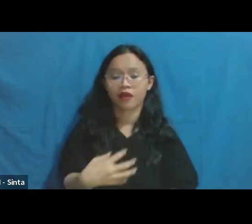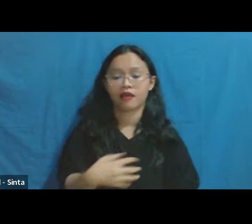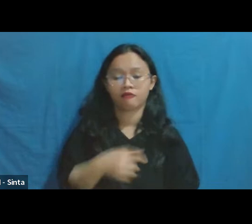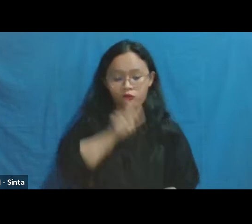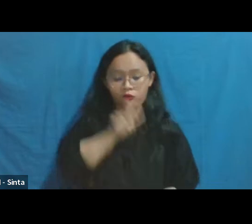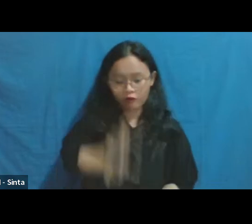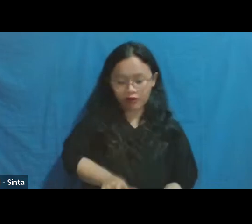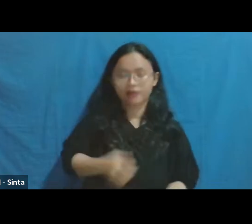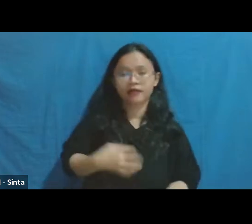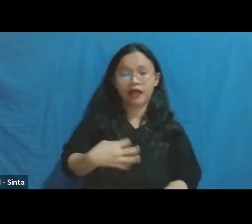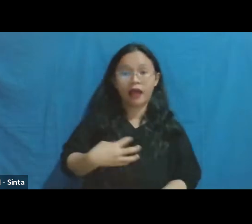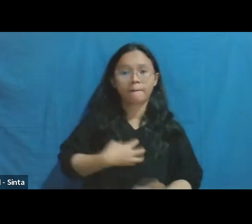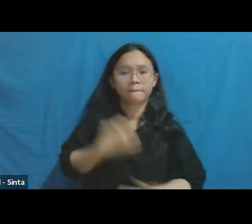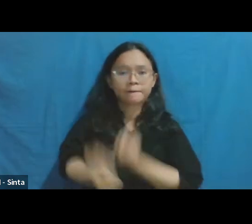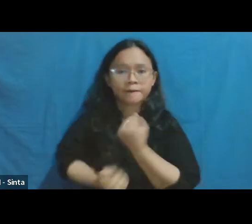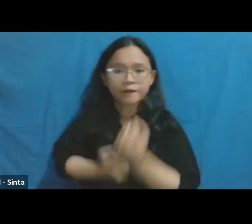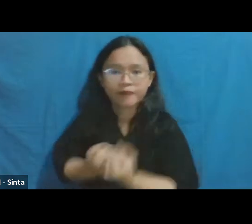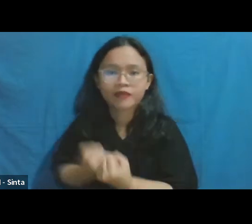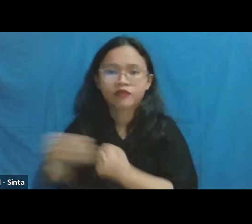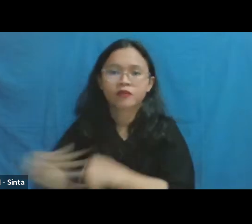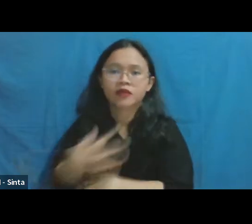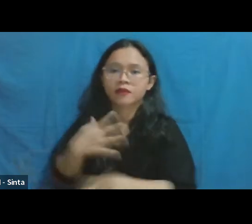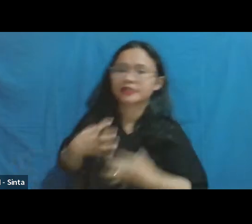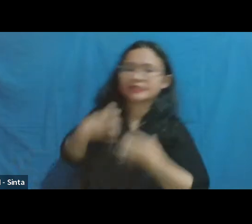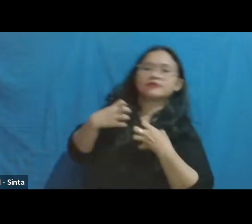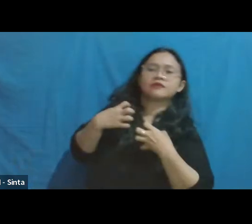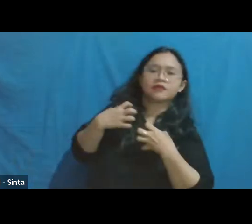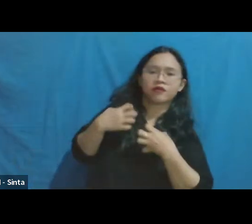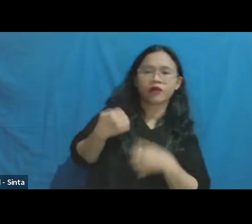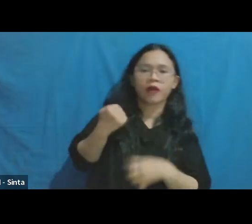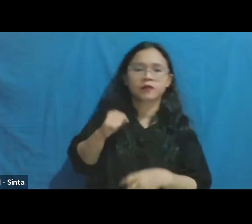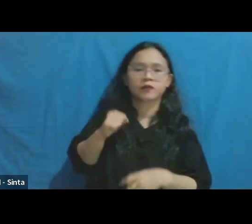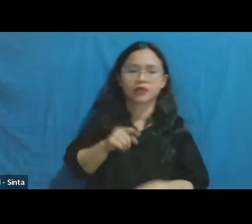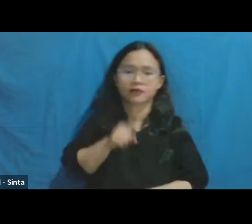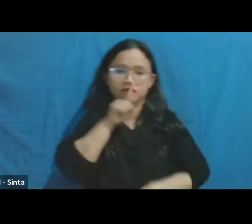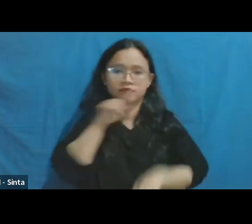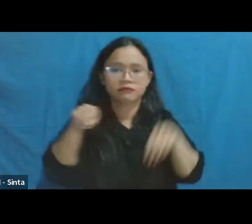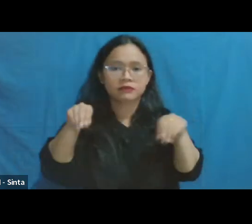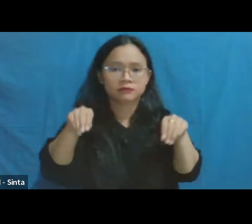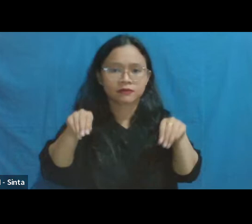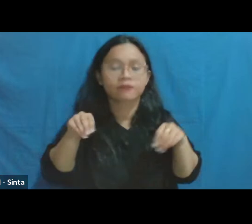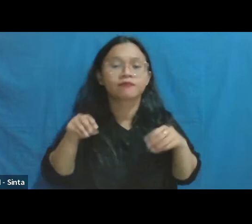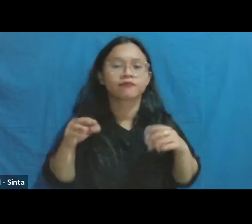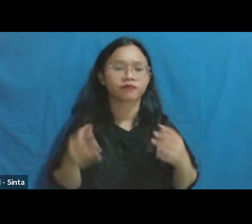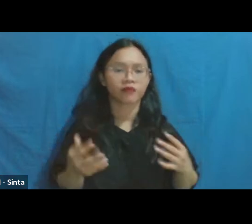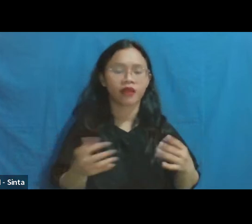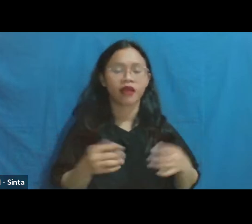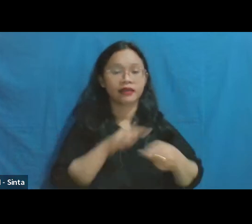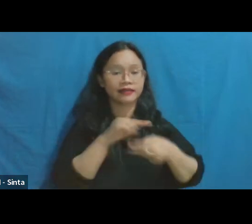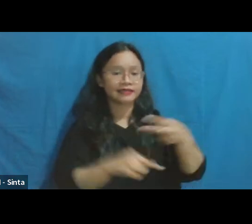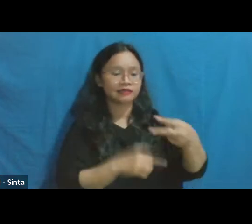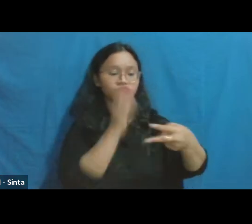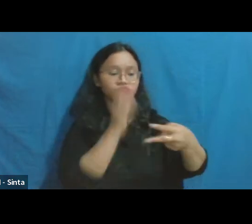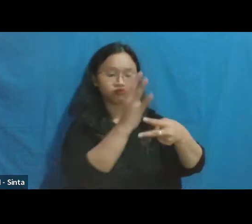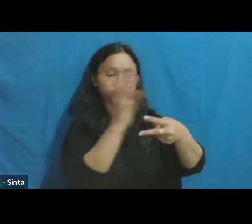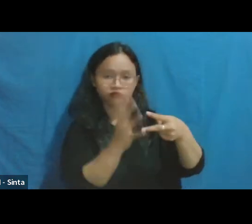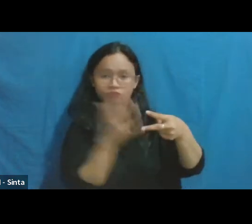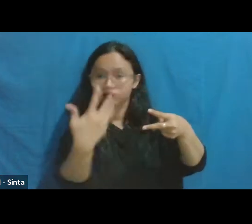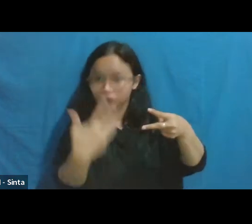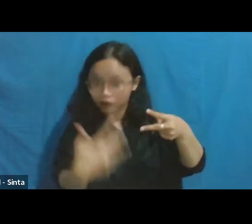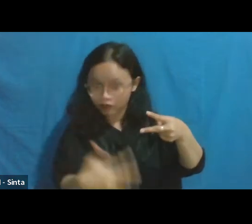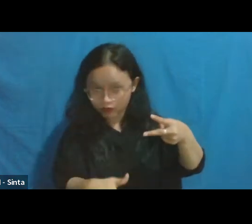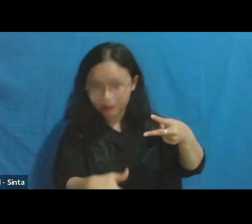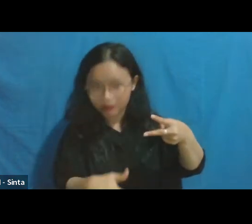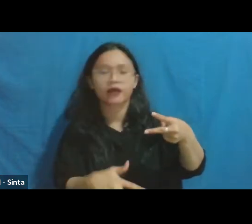who share the report. Before we invite the next speaker, I would like to friendly remind